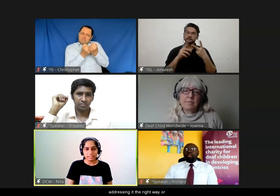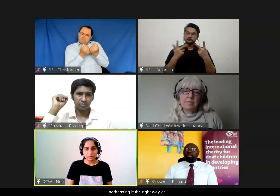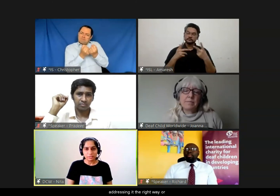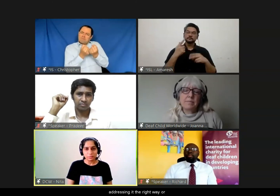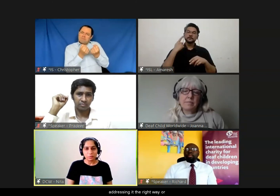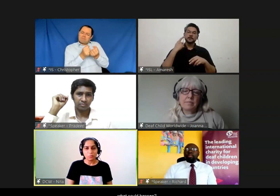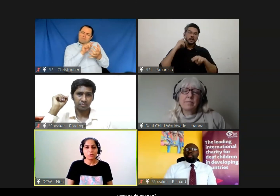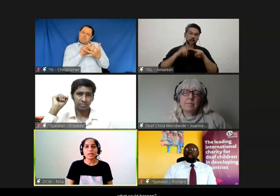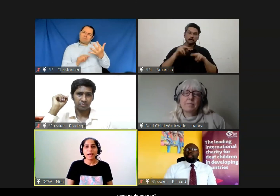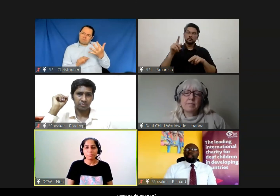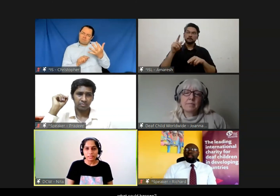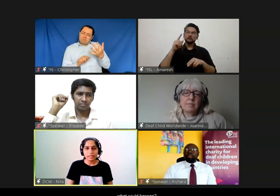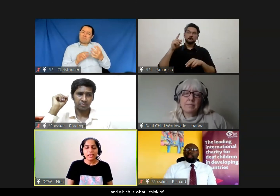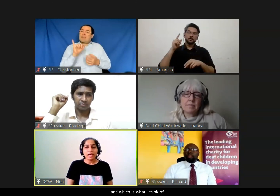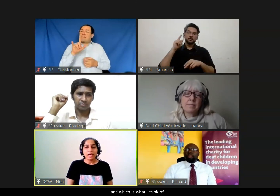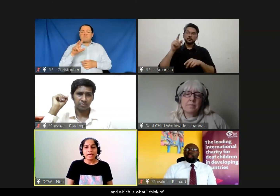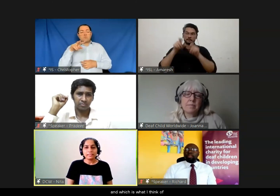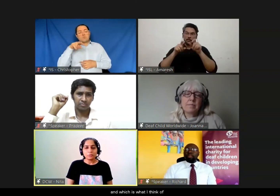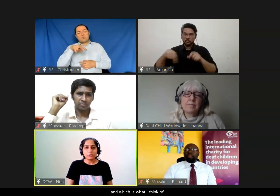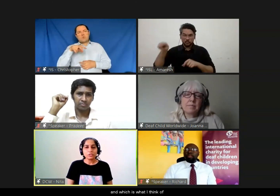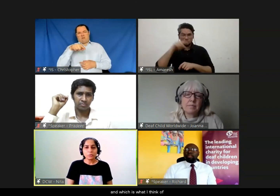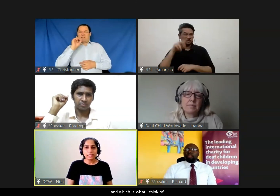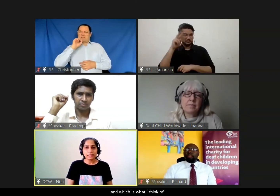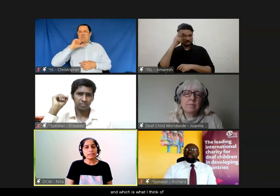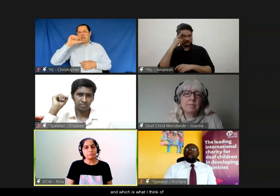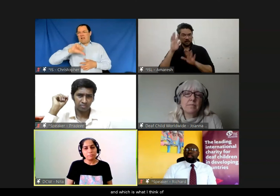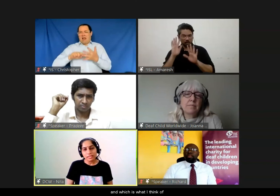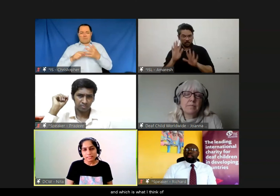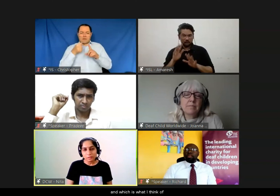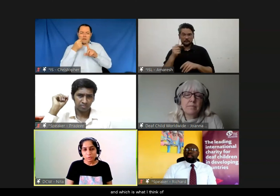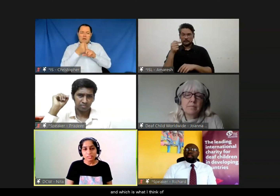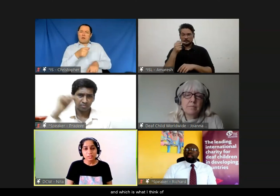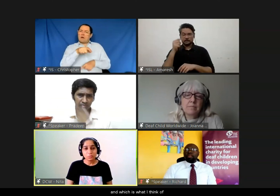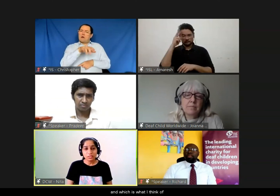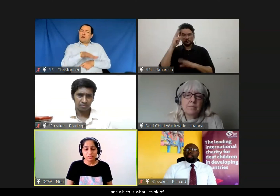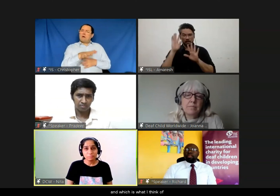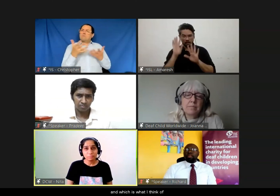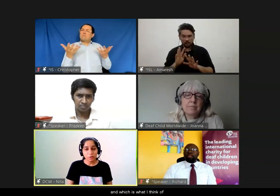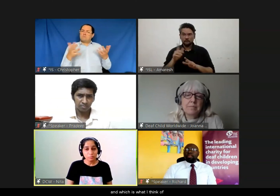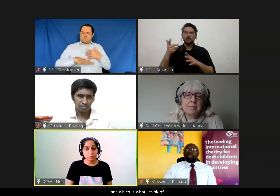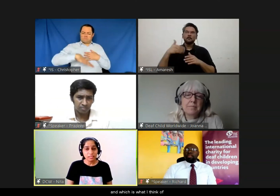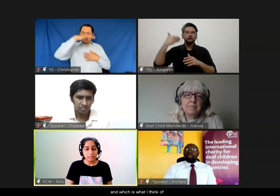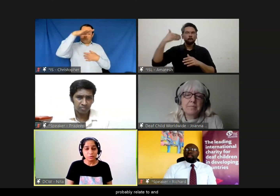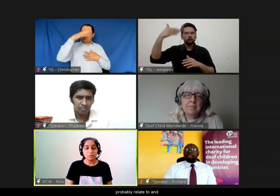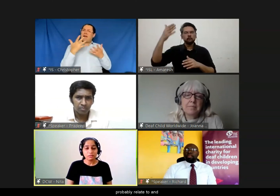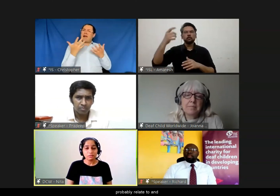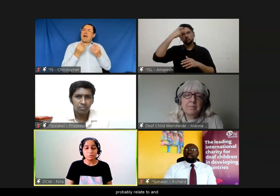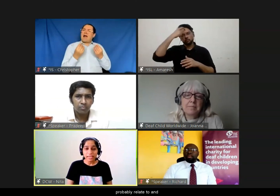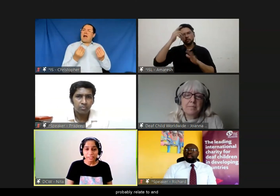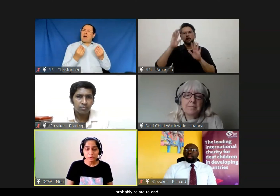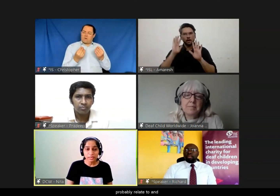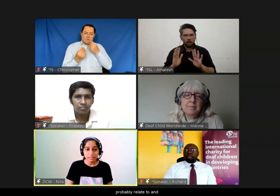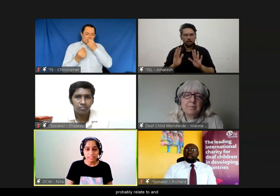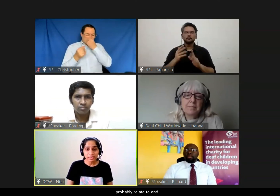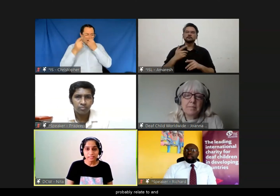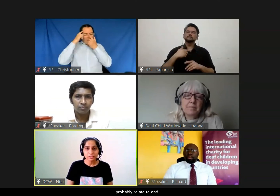looking at it the right way. What could happen? And which is what I think families and communities will probably,